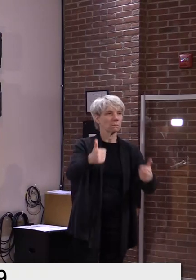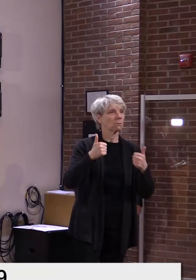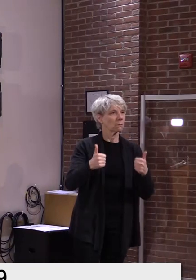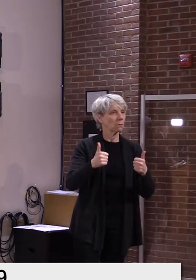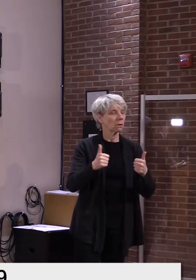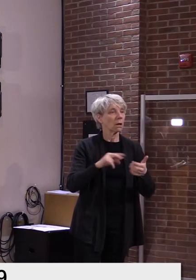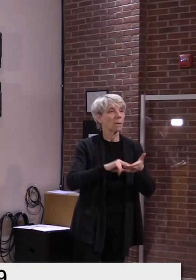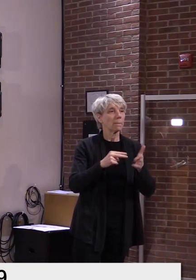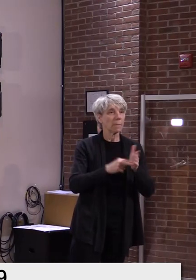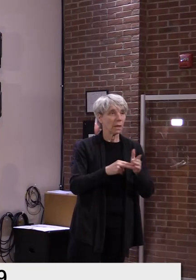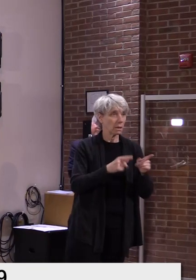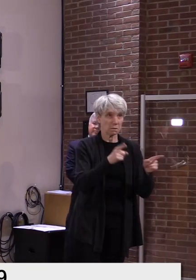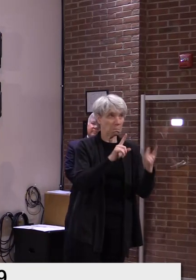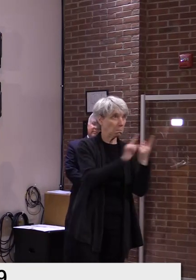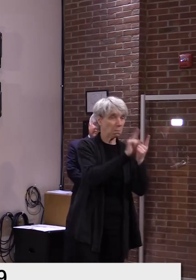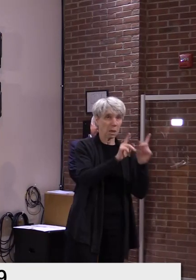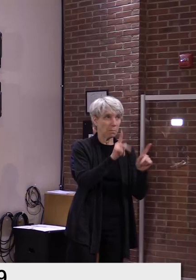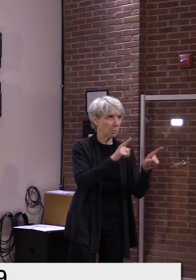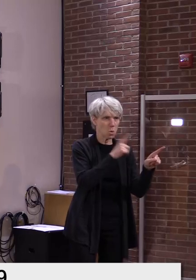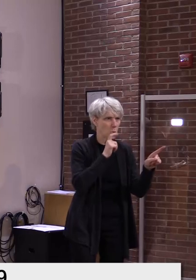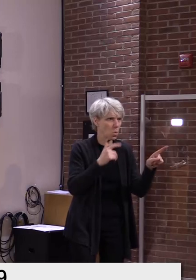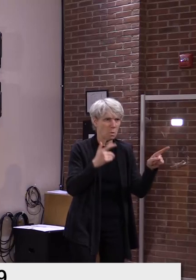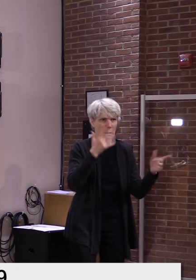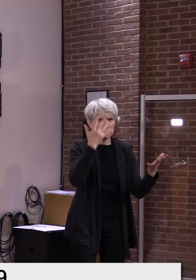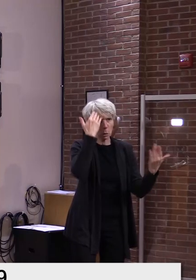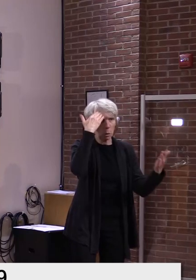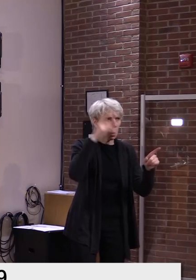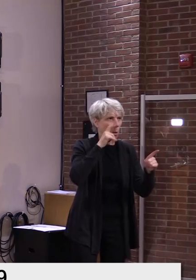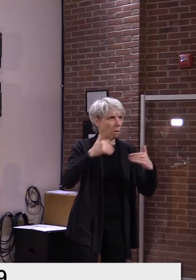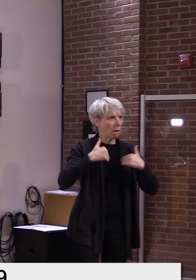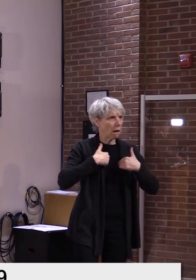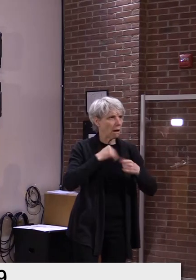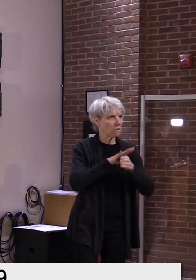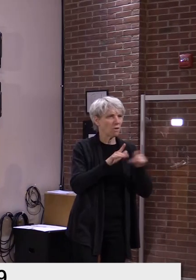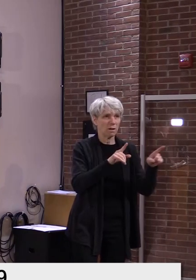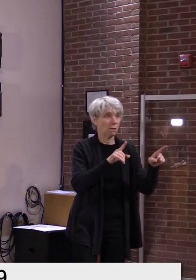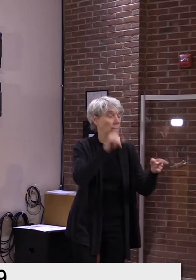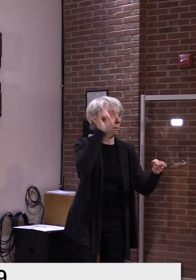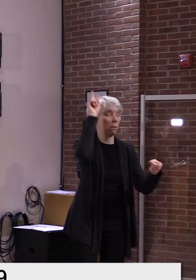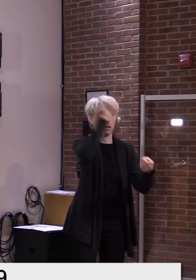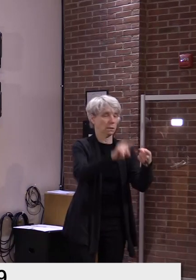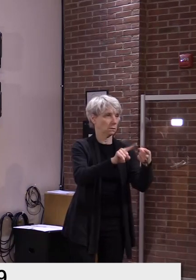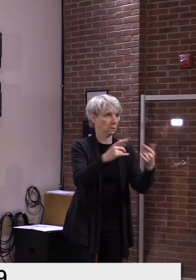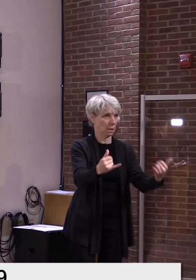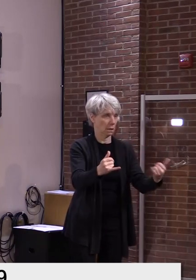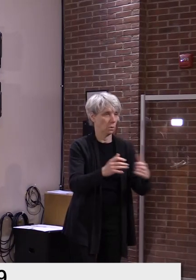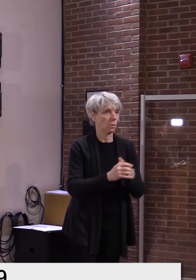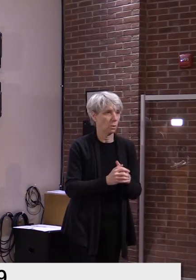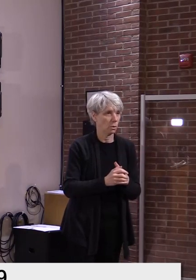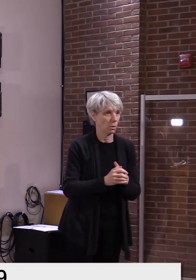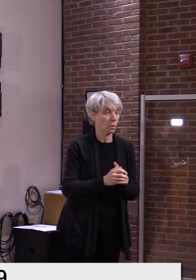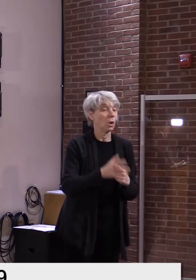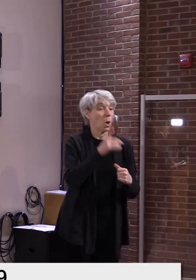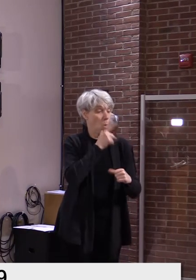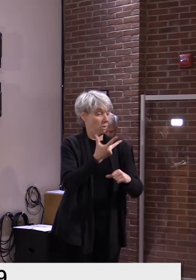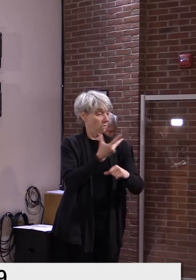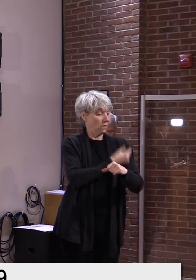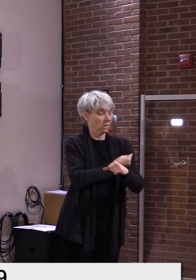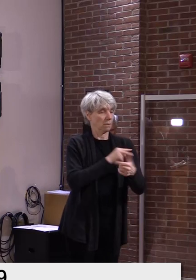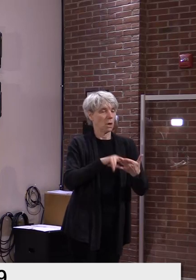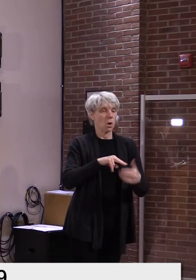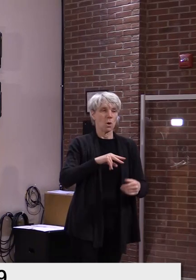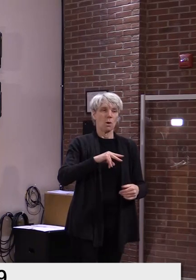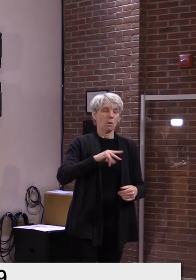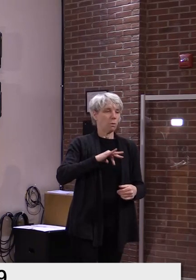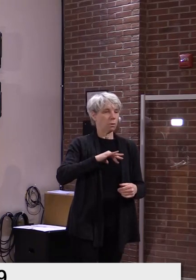every single day. Importantly, as the CDC has said, vaccinated people are not only protecting themselves, they